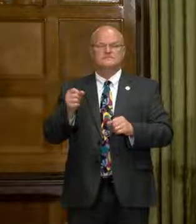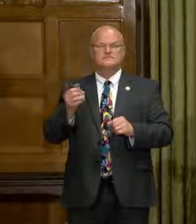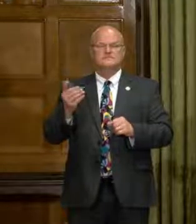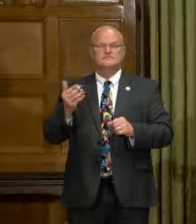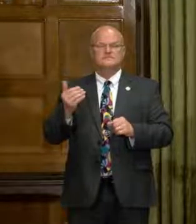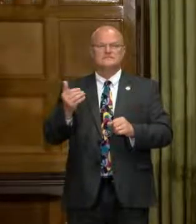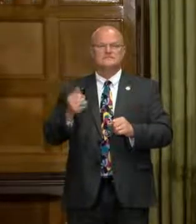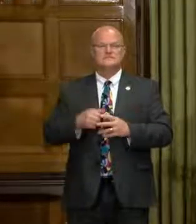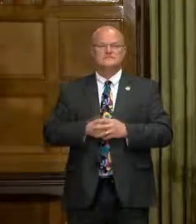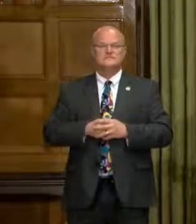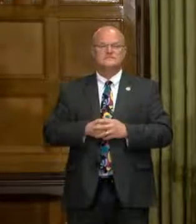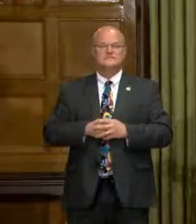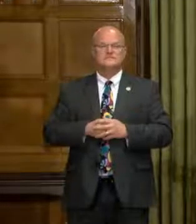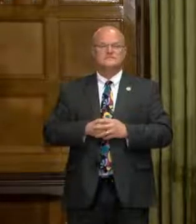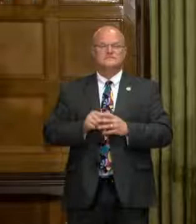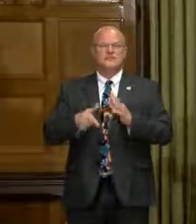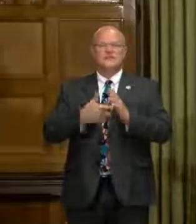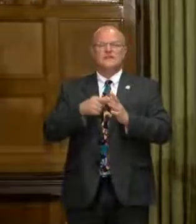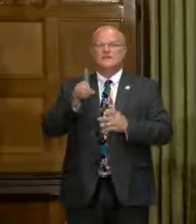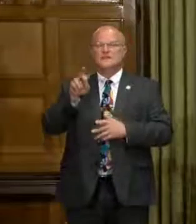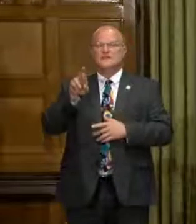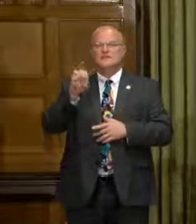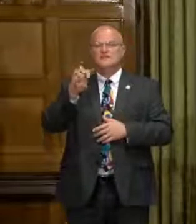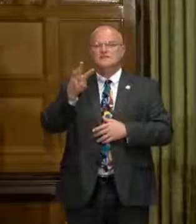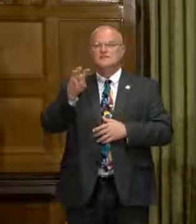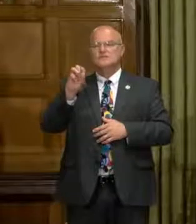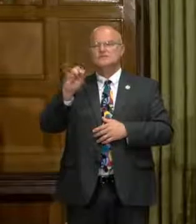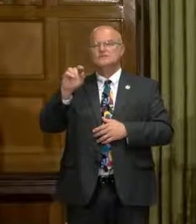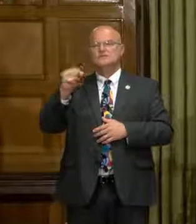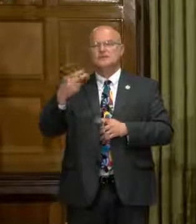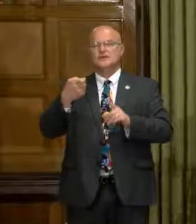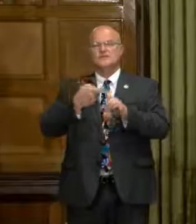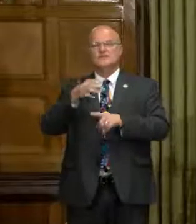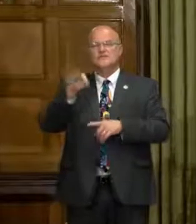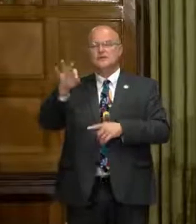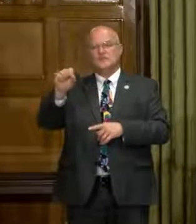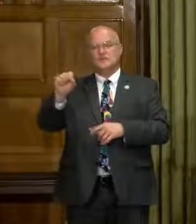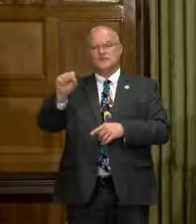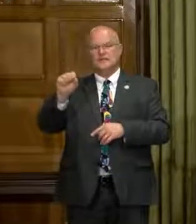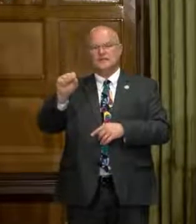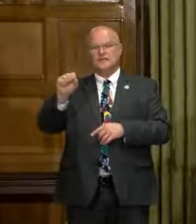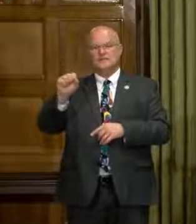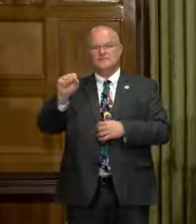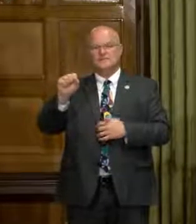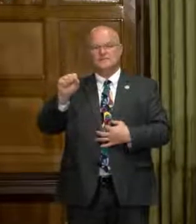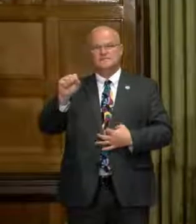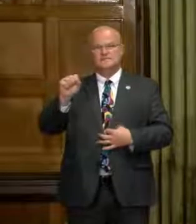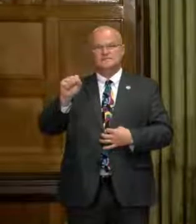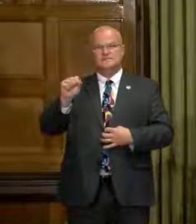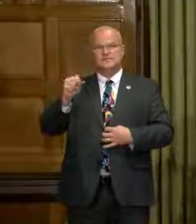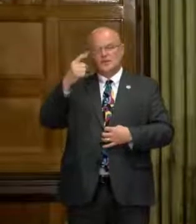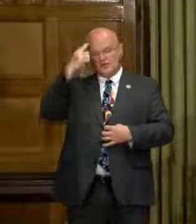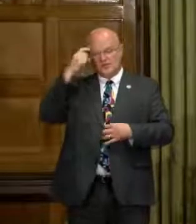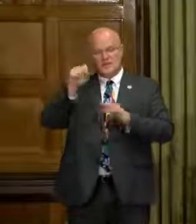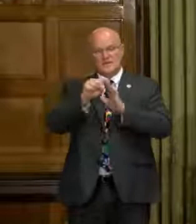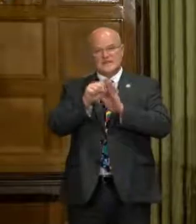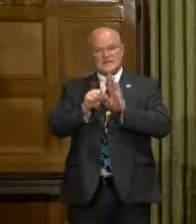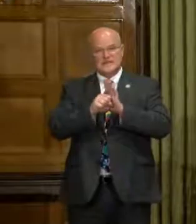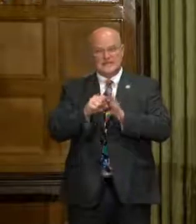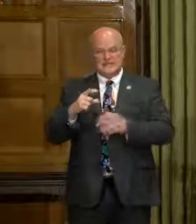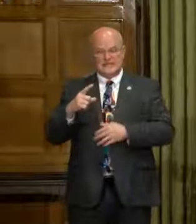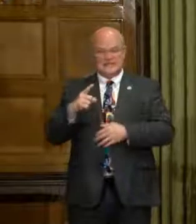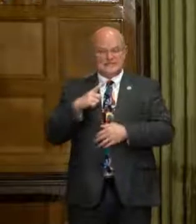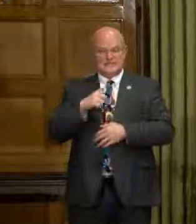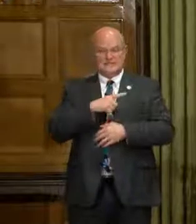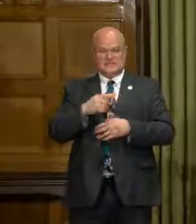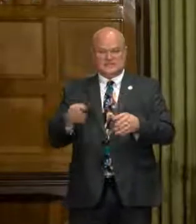Go ahead. This is Drew Smith with the Times Record in Fort Smith. The fiscal session for the state legislature ended yesterday.